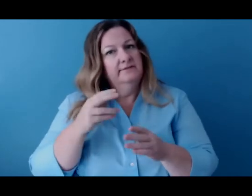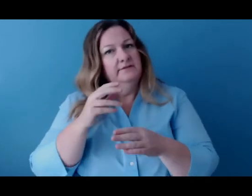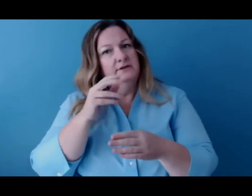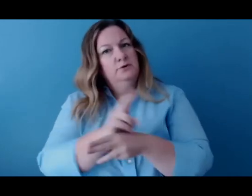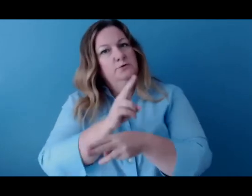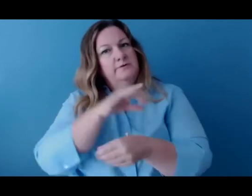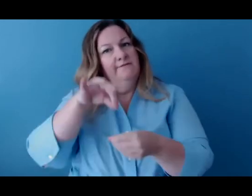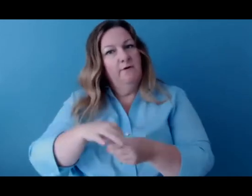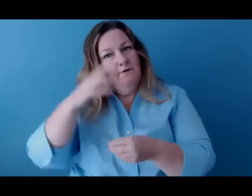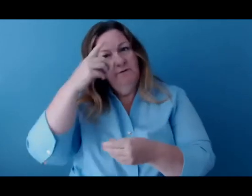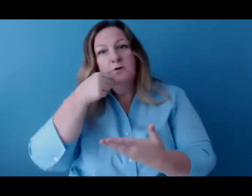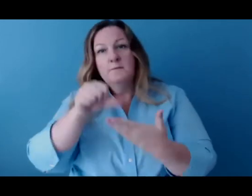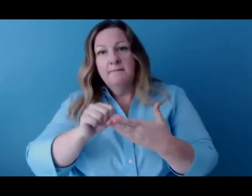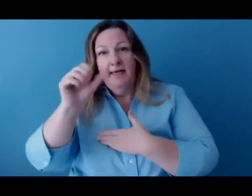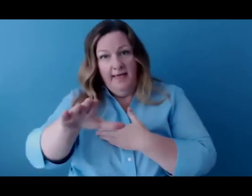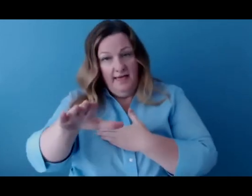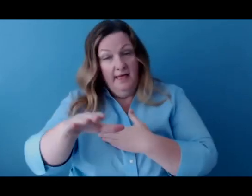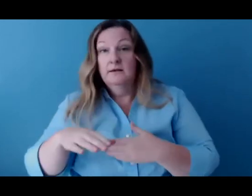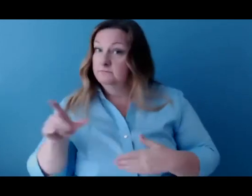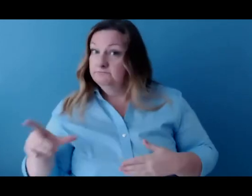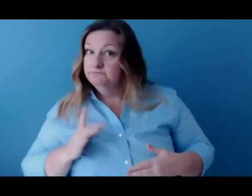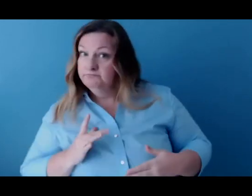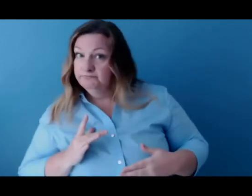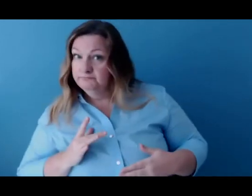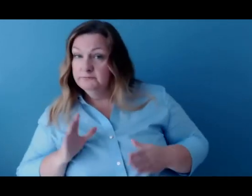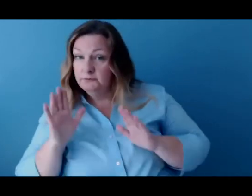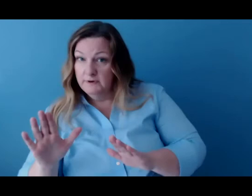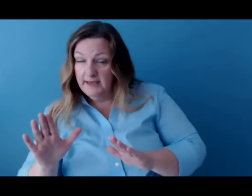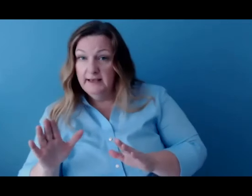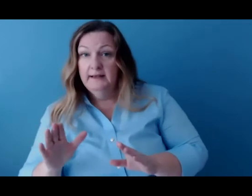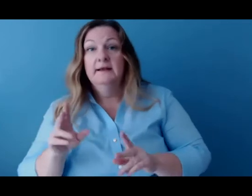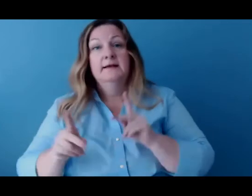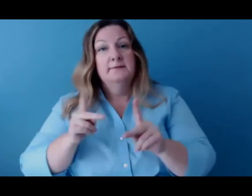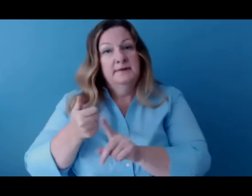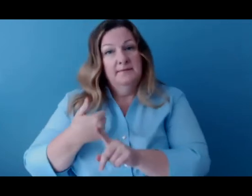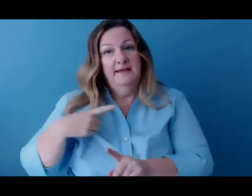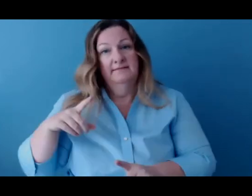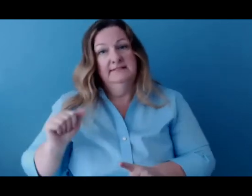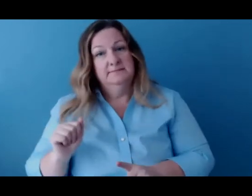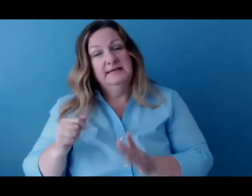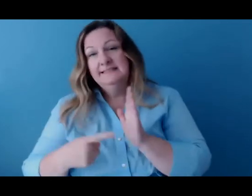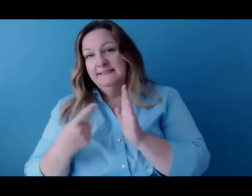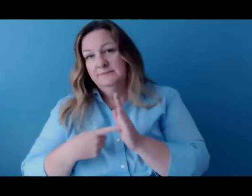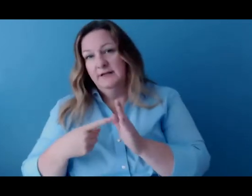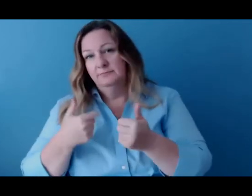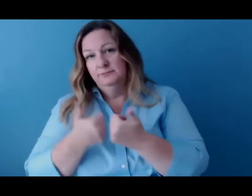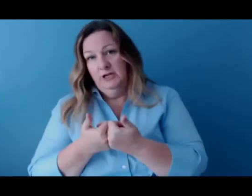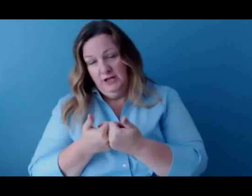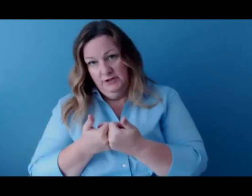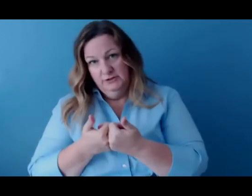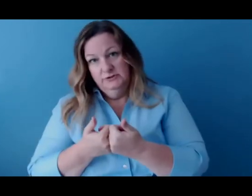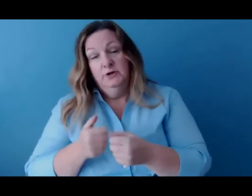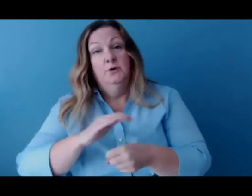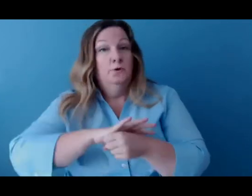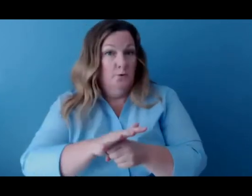mail-in voting works great, but for people with disabilities, that's probably not the best option at times. And with COVID, it becomes even